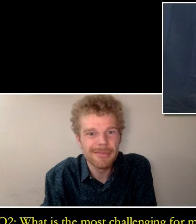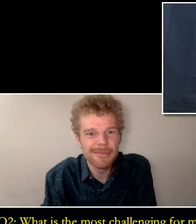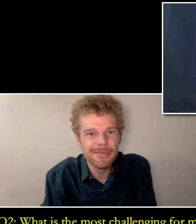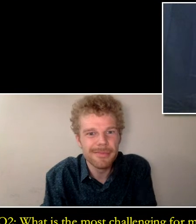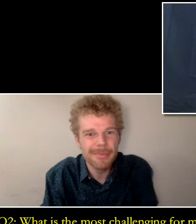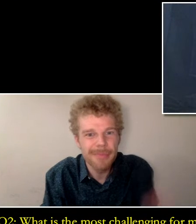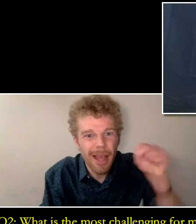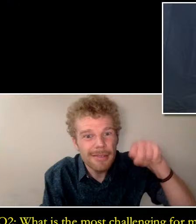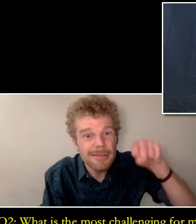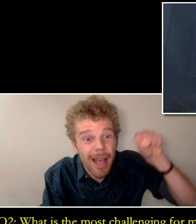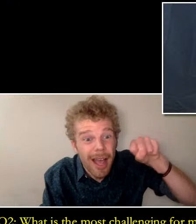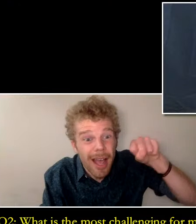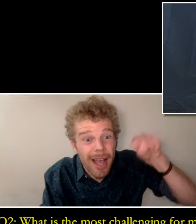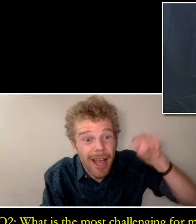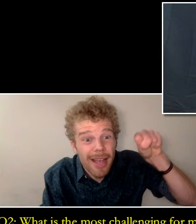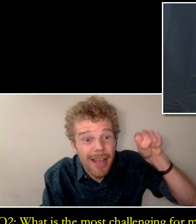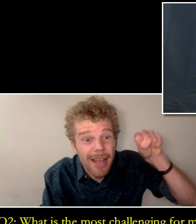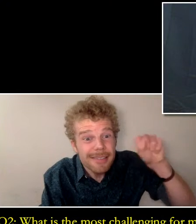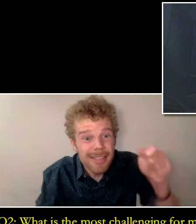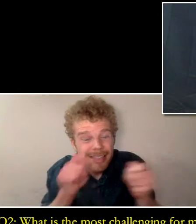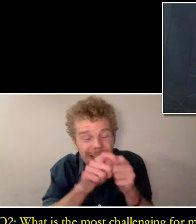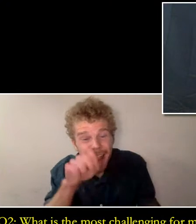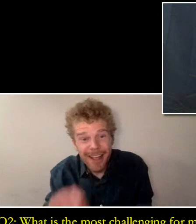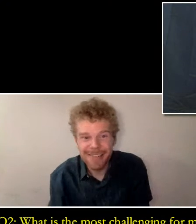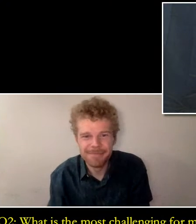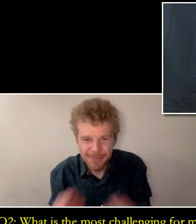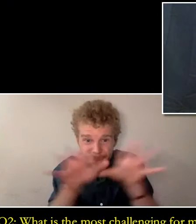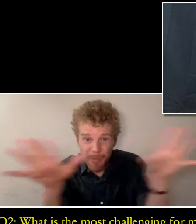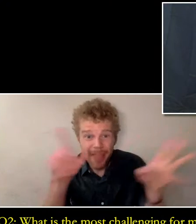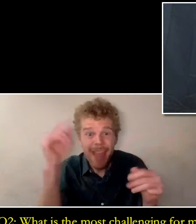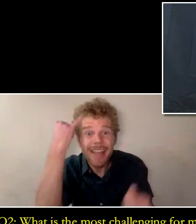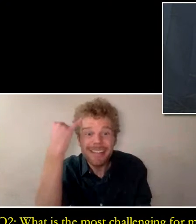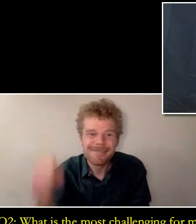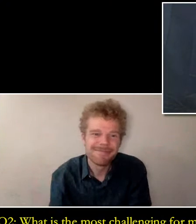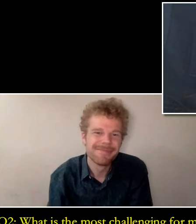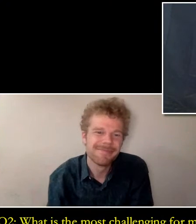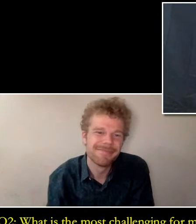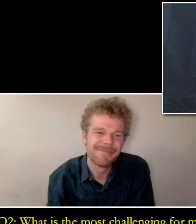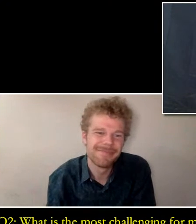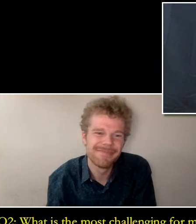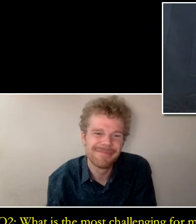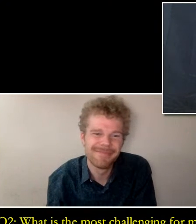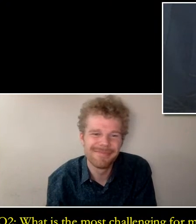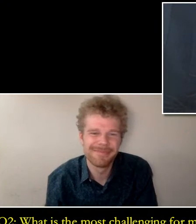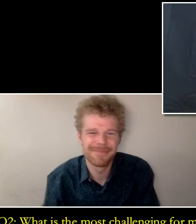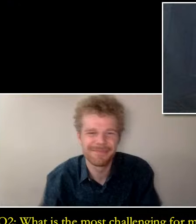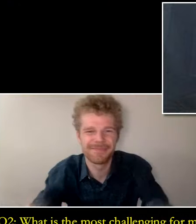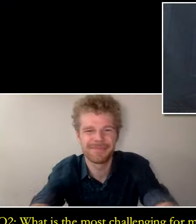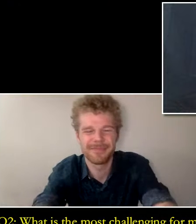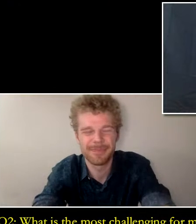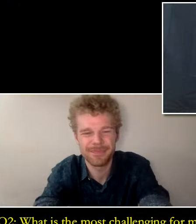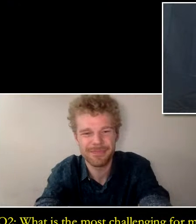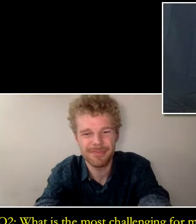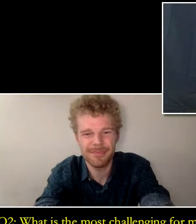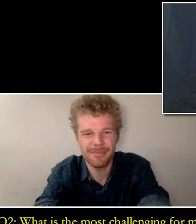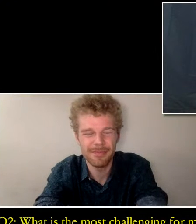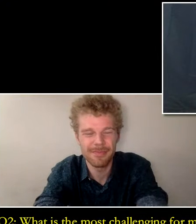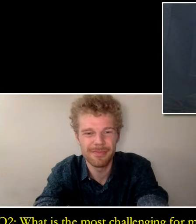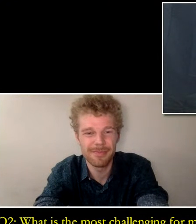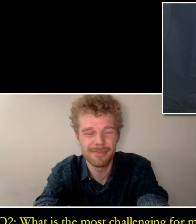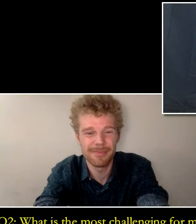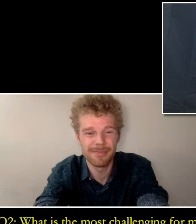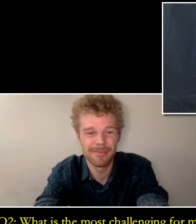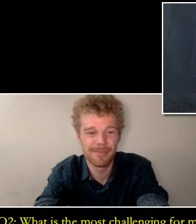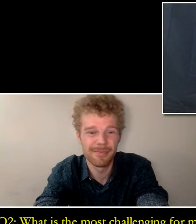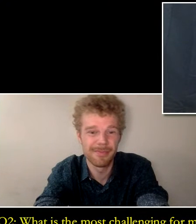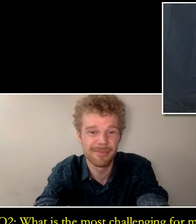Right, and increasing that momentum for creating positive change, for incentivizing people, making them engaged and excited